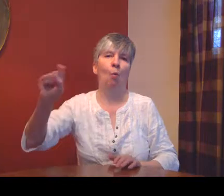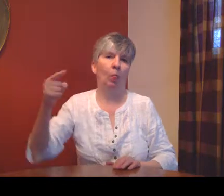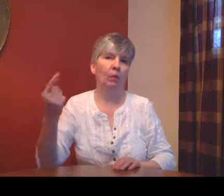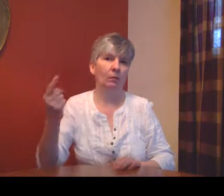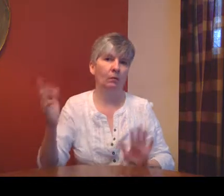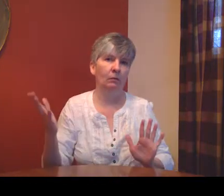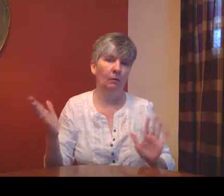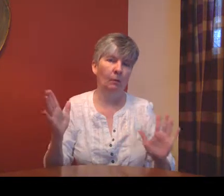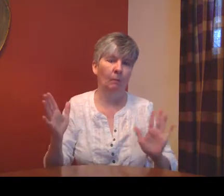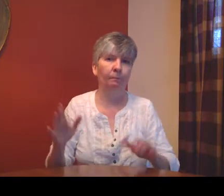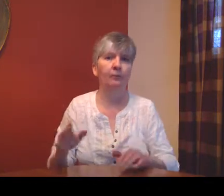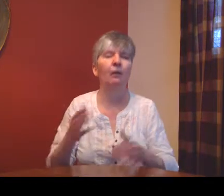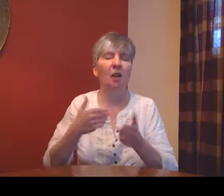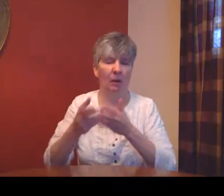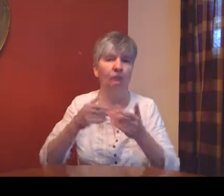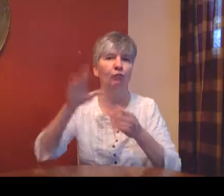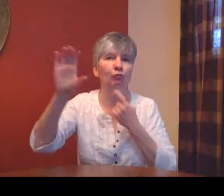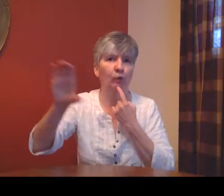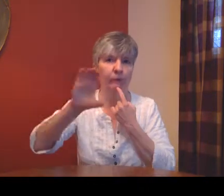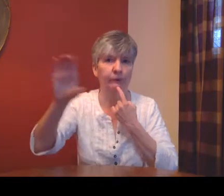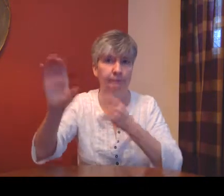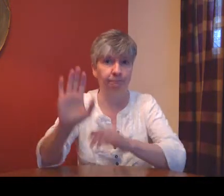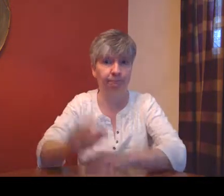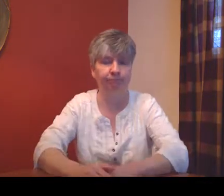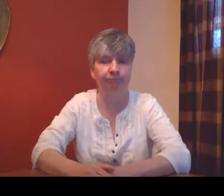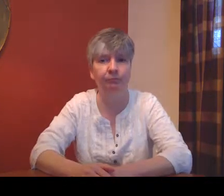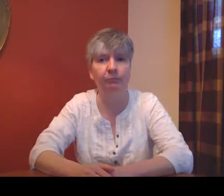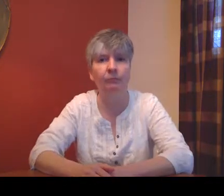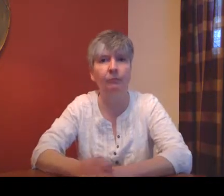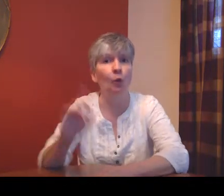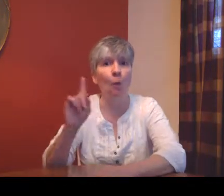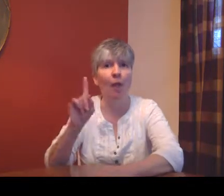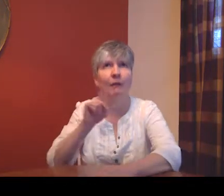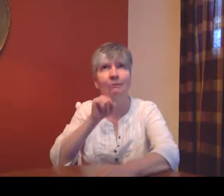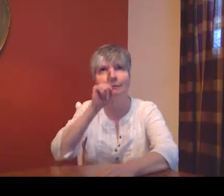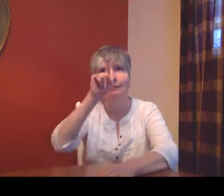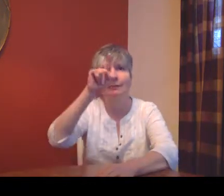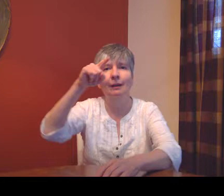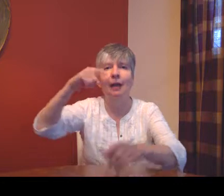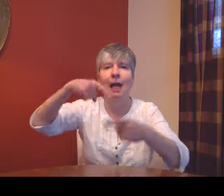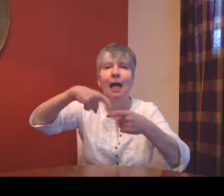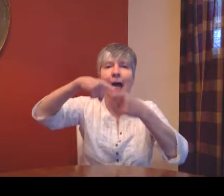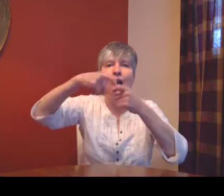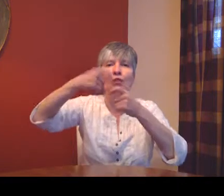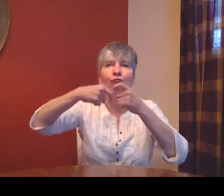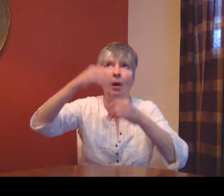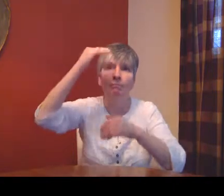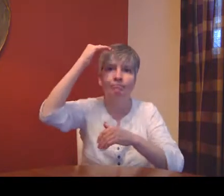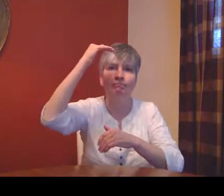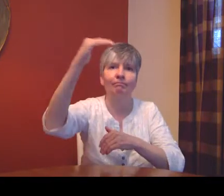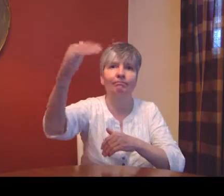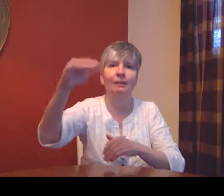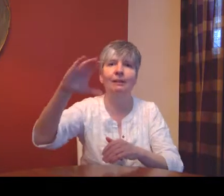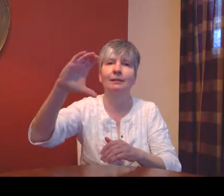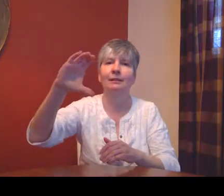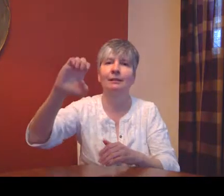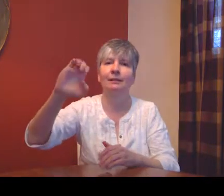cross. Anyway, it was a crucifix. Where was it? It was hanging in